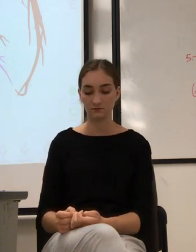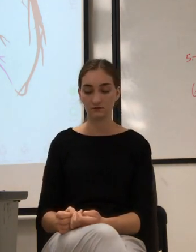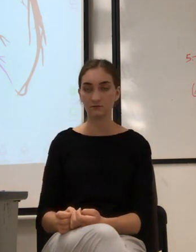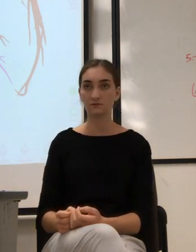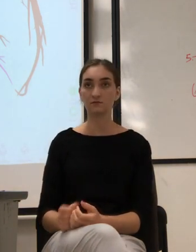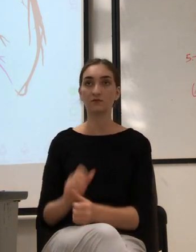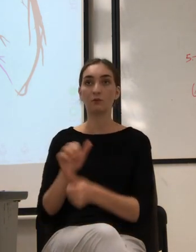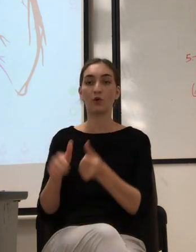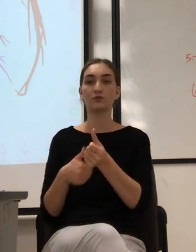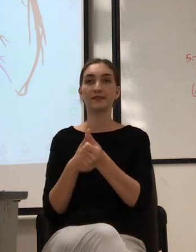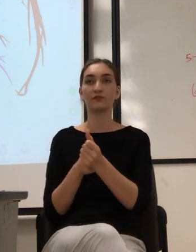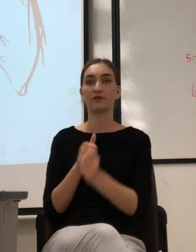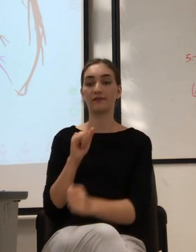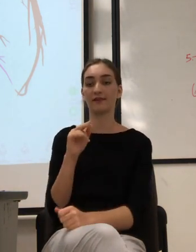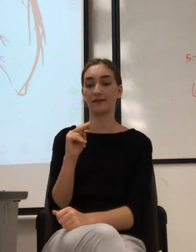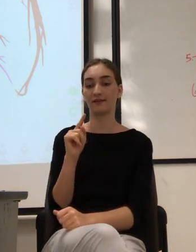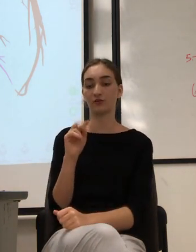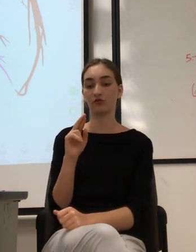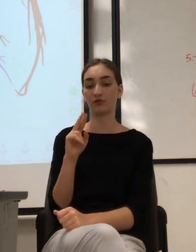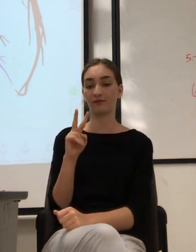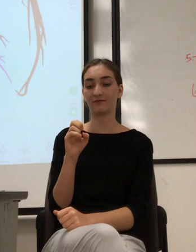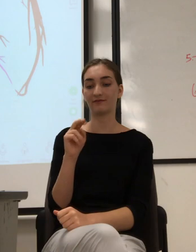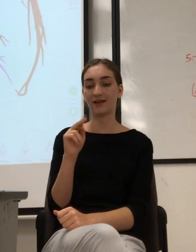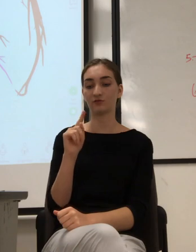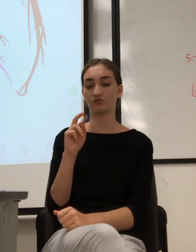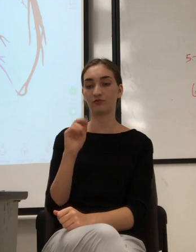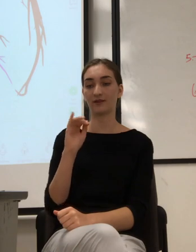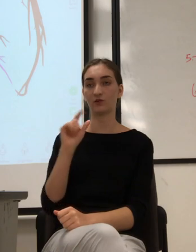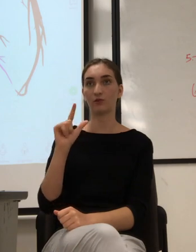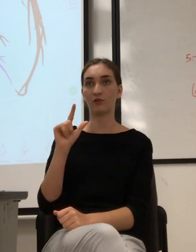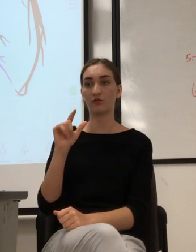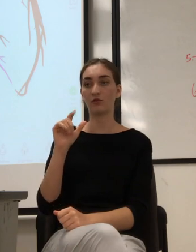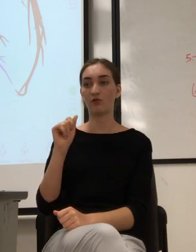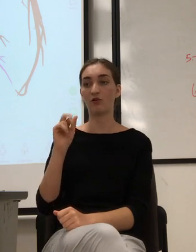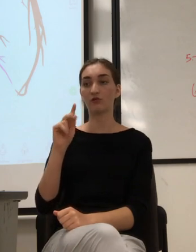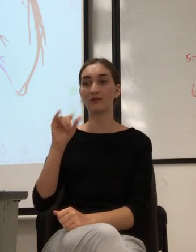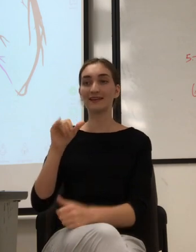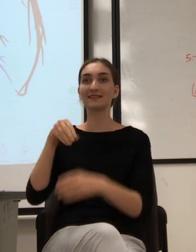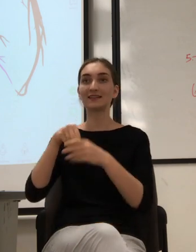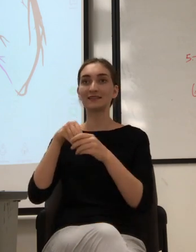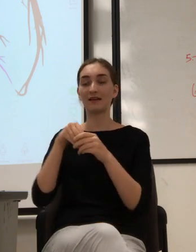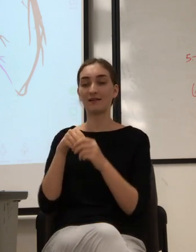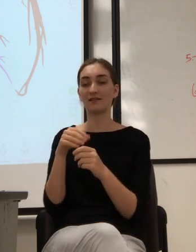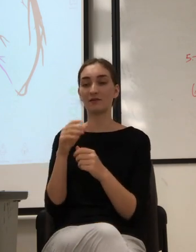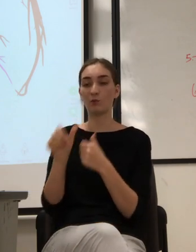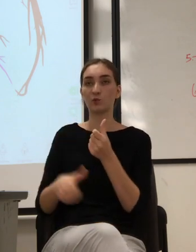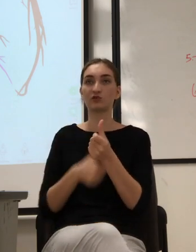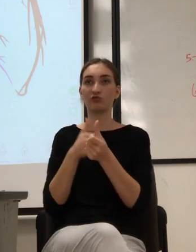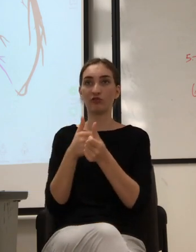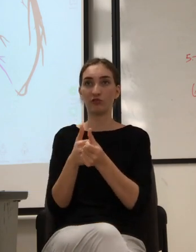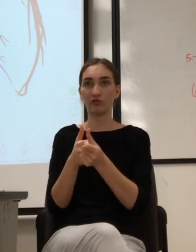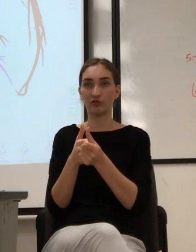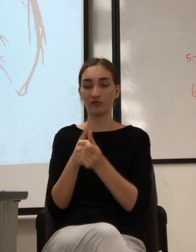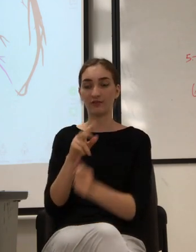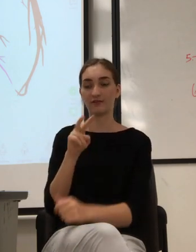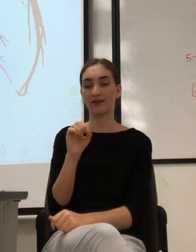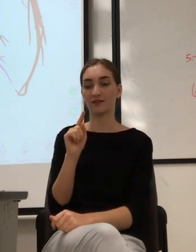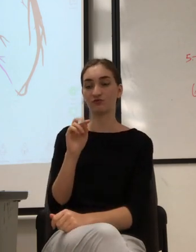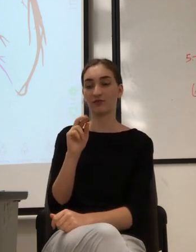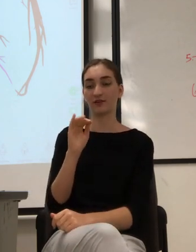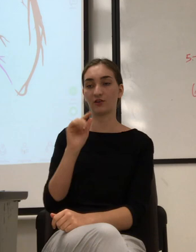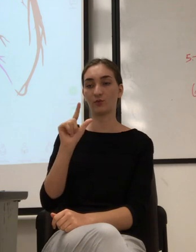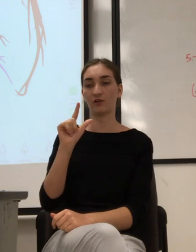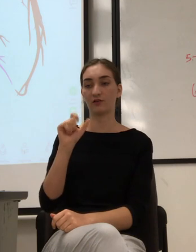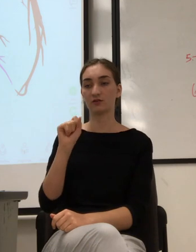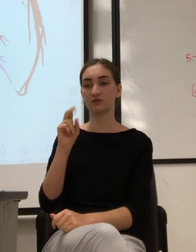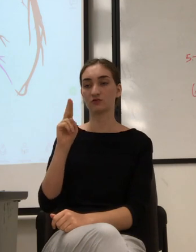Posterior interventricular artery lies in the posterior interventricular sulcus. The posterior anterior interventricular sulcus, they